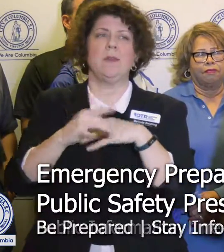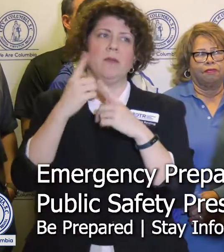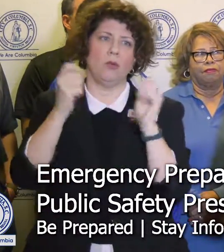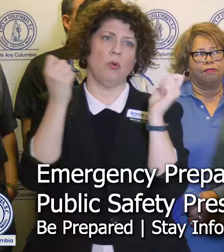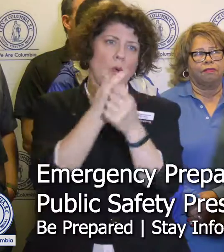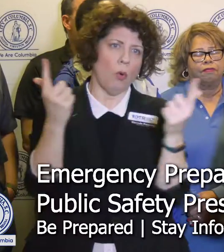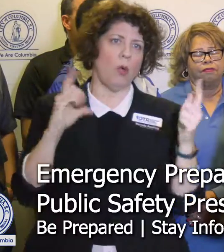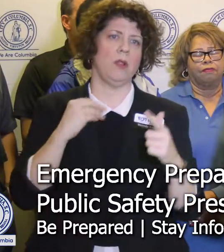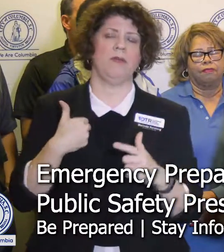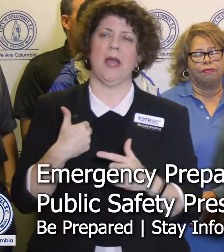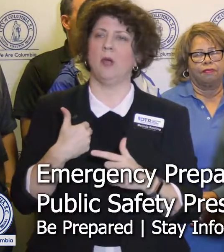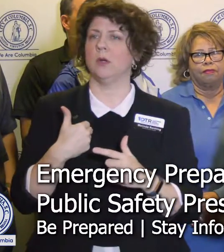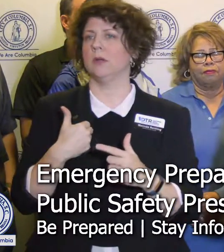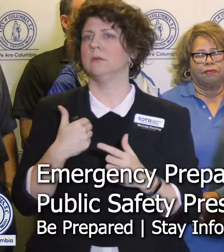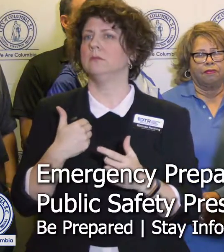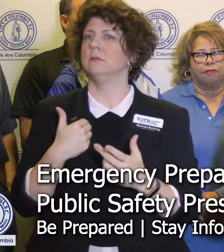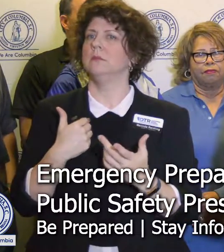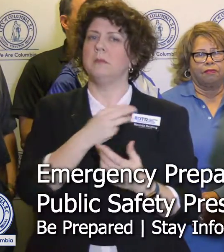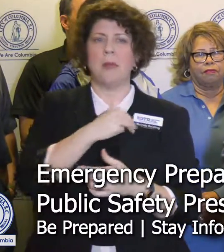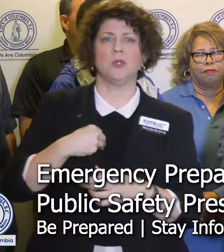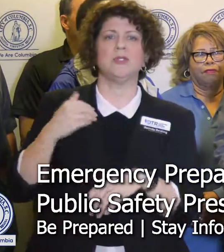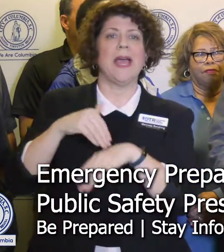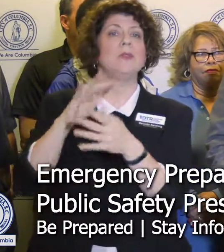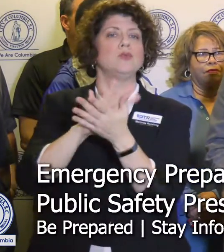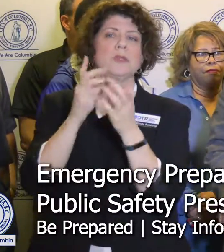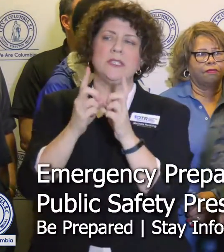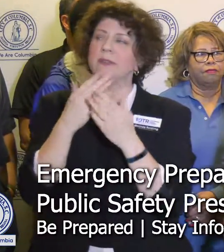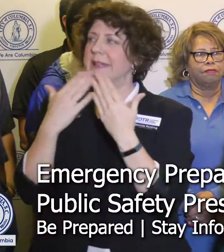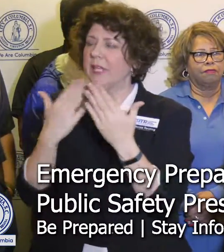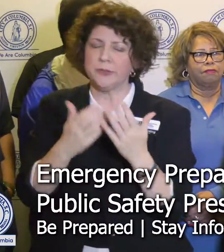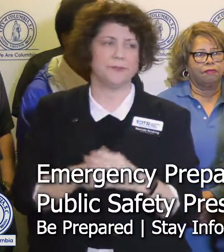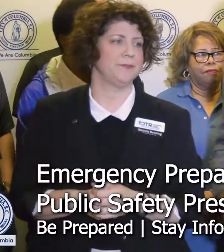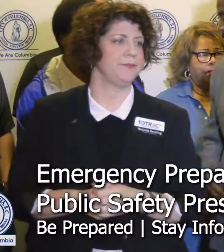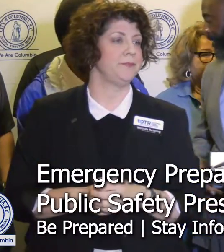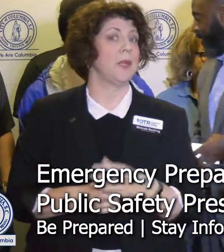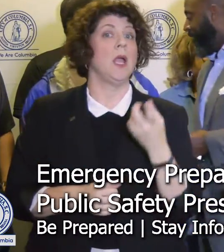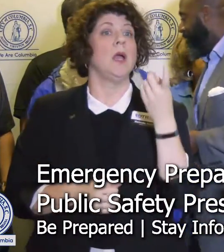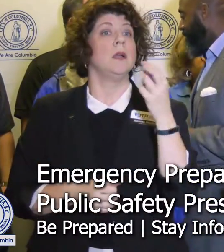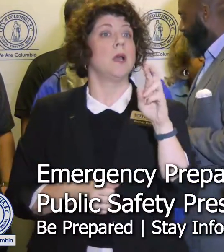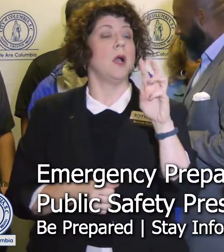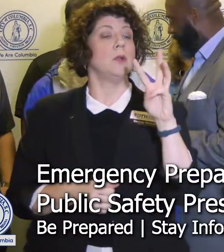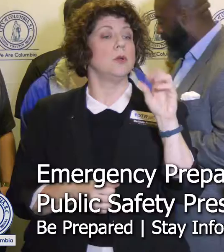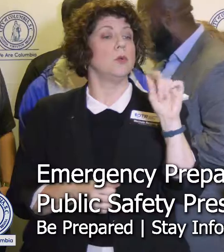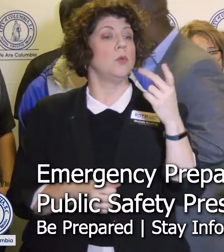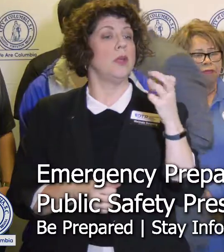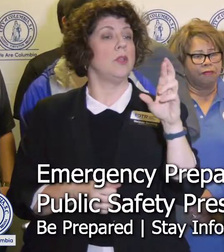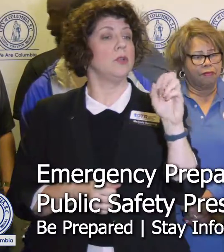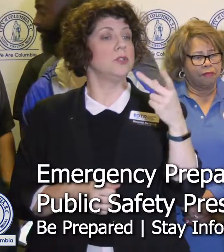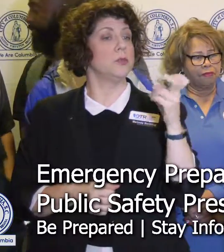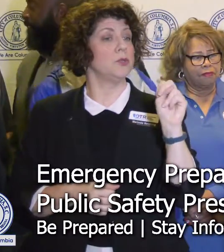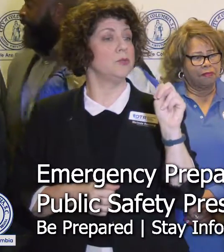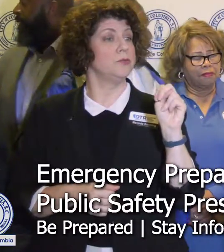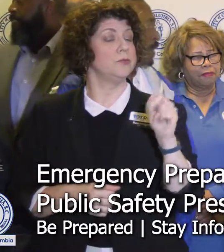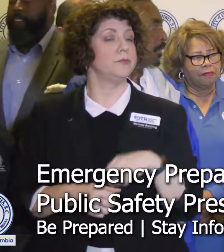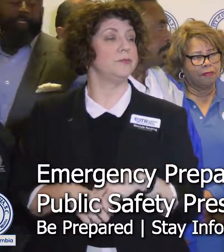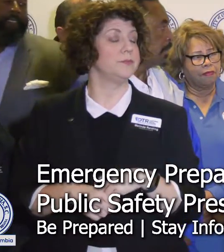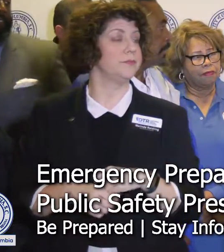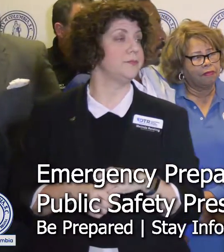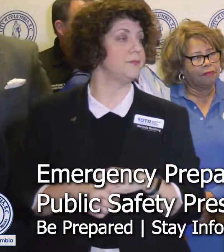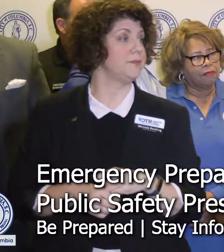all of our particular members of the school district. Thank you. Thank you. Dr. Witherspoon, what you want?